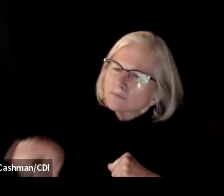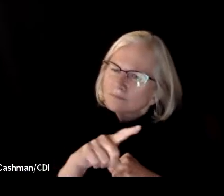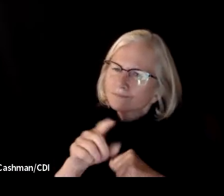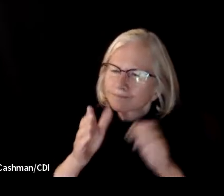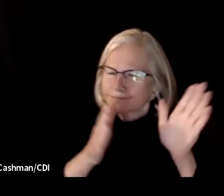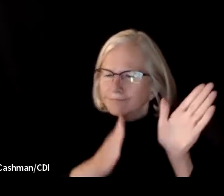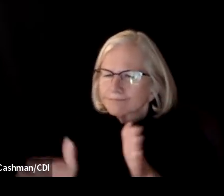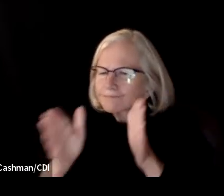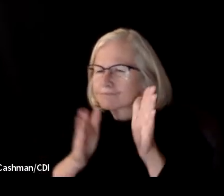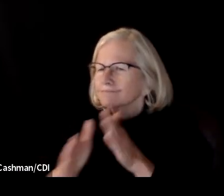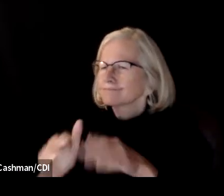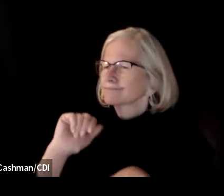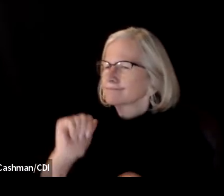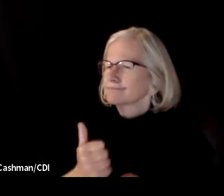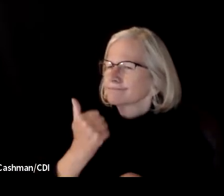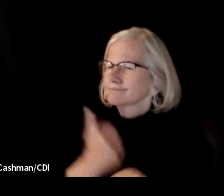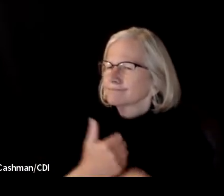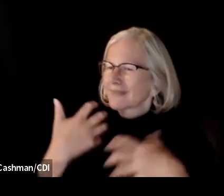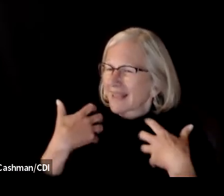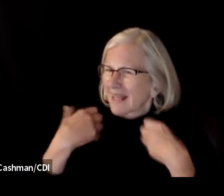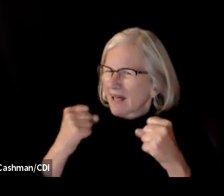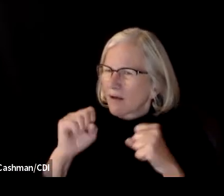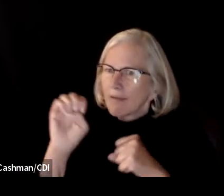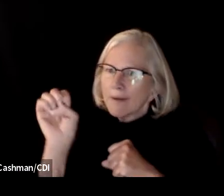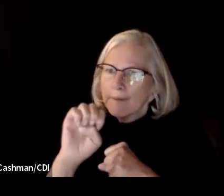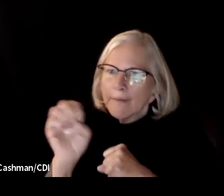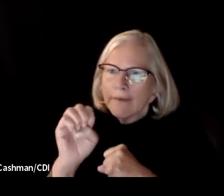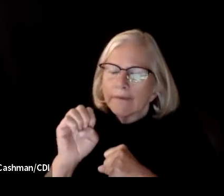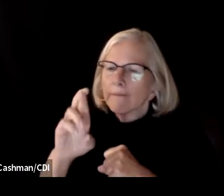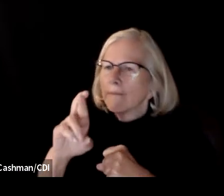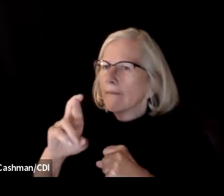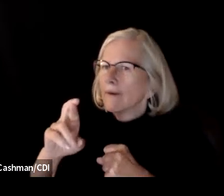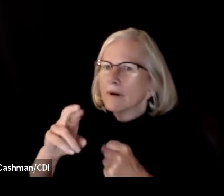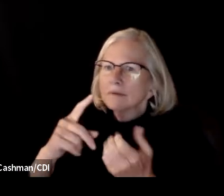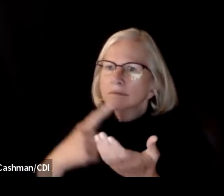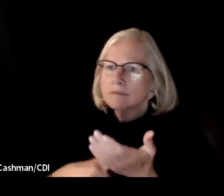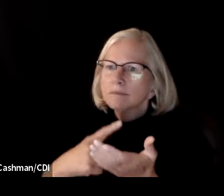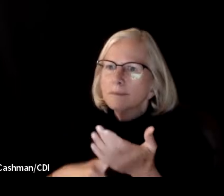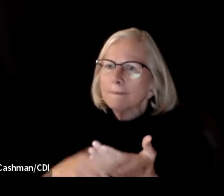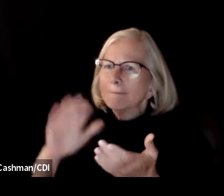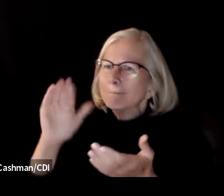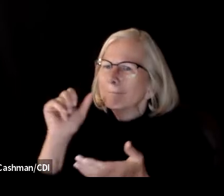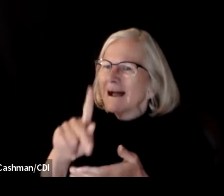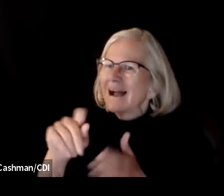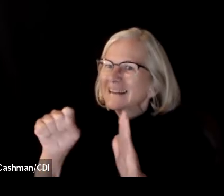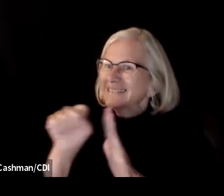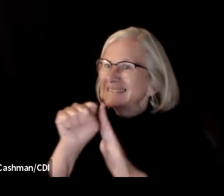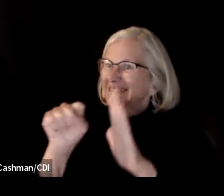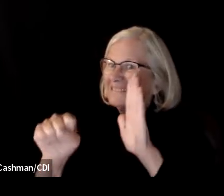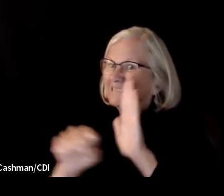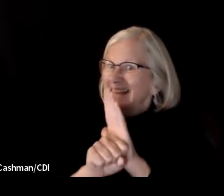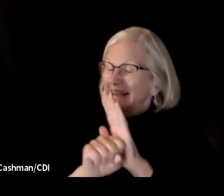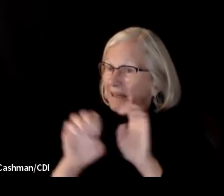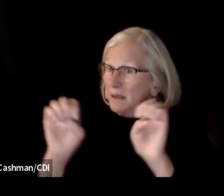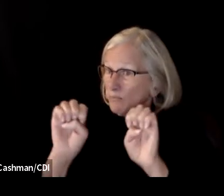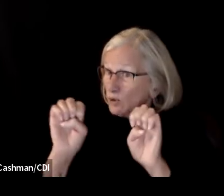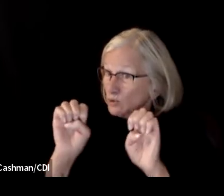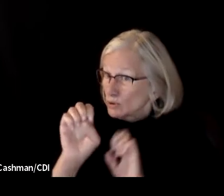health emergency or discussing going back to a state of emergency anytime soon?